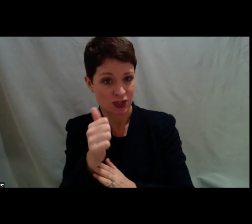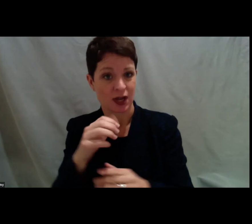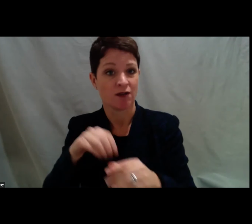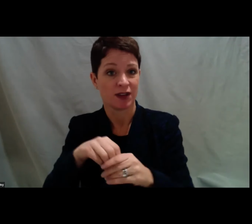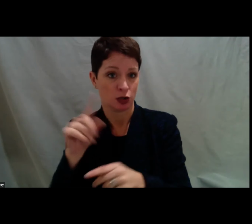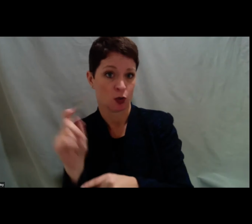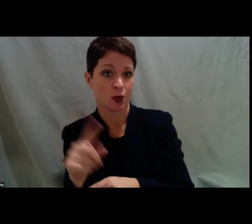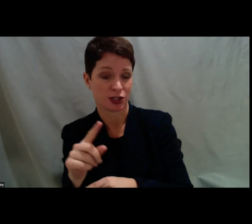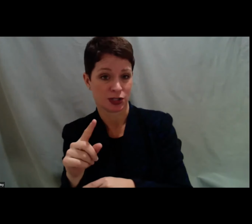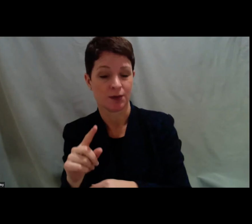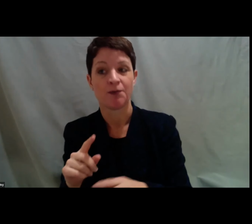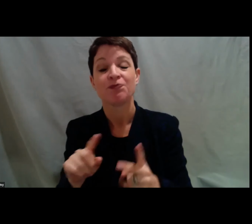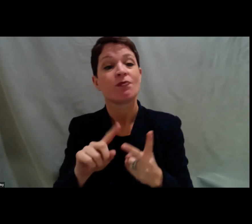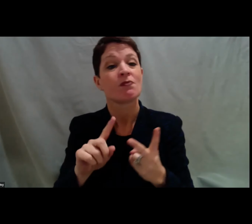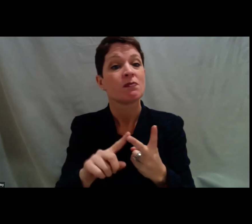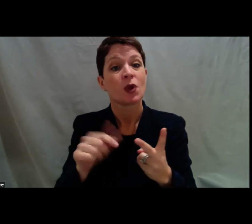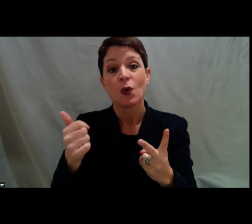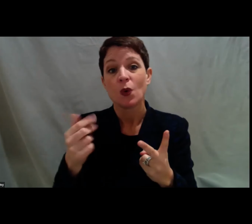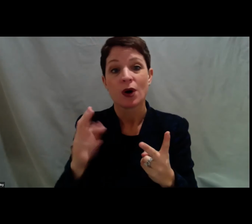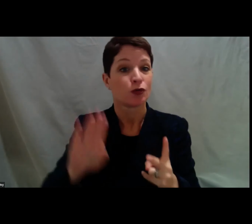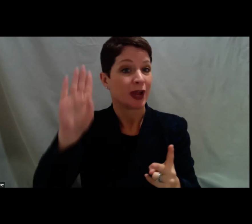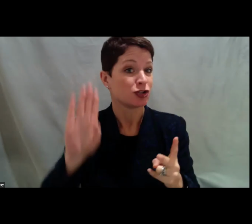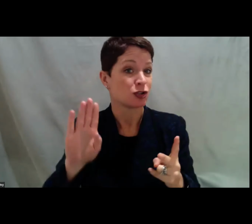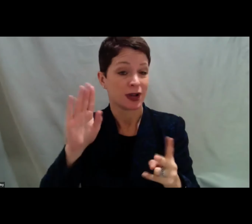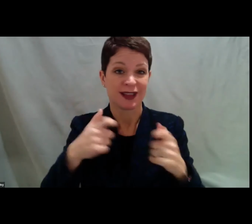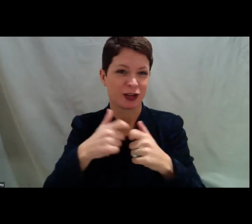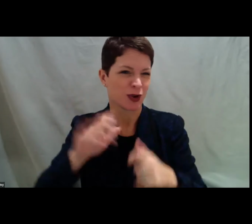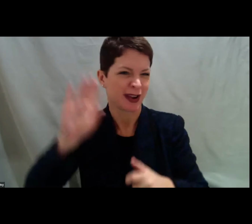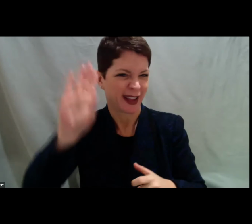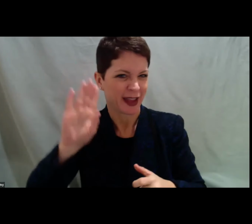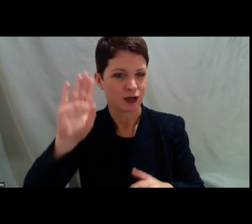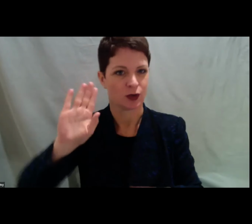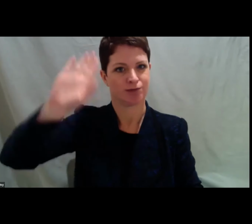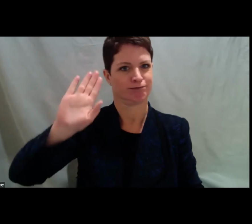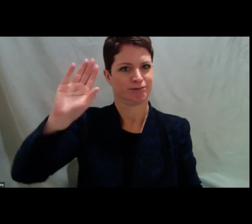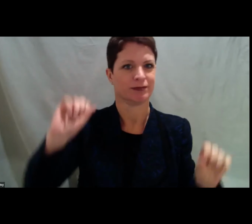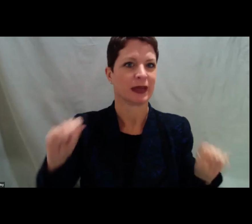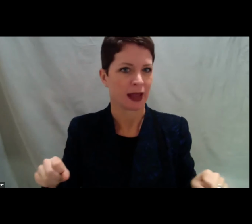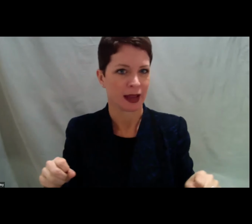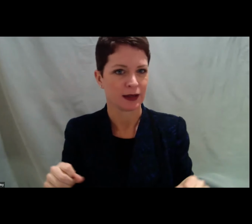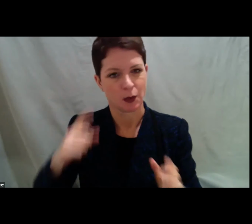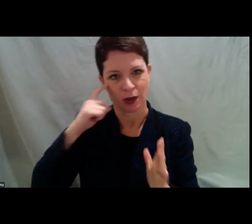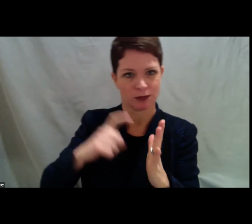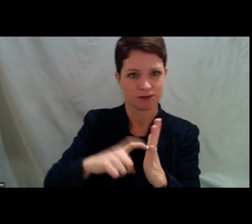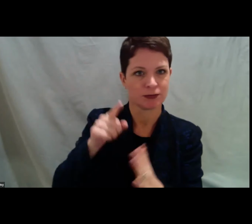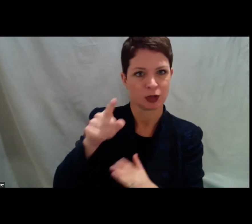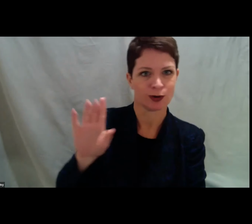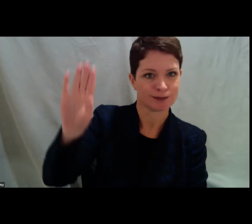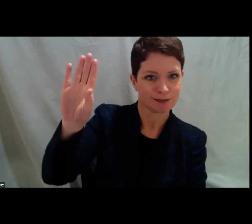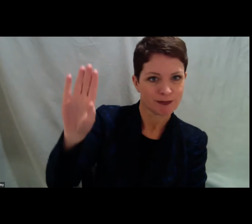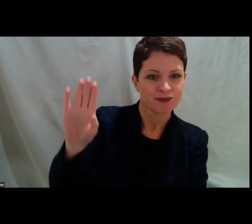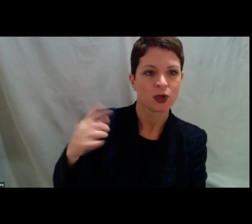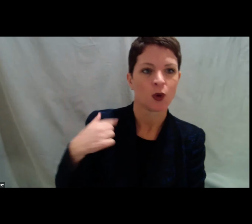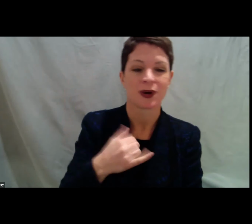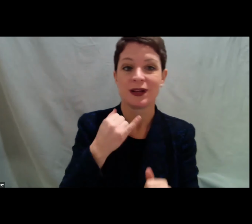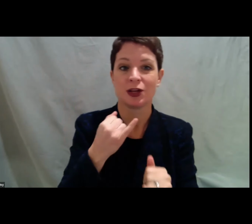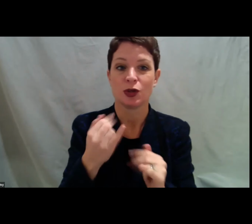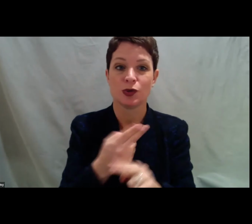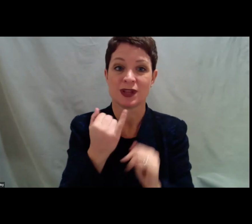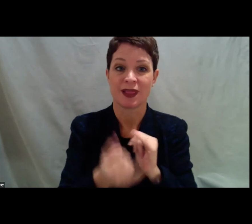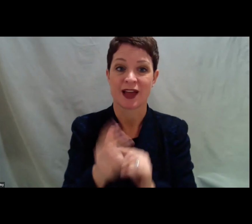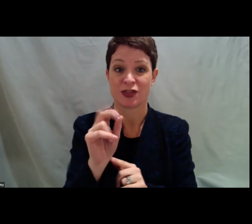question. Or alternatively, you may simply raise your electronic hand. And we're going to try to reserve about the last 30 minutes or